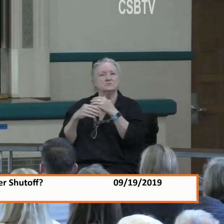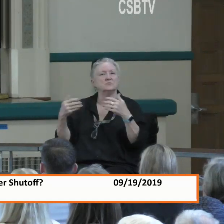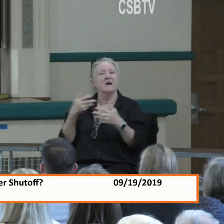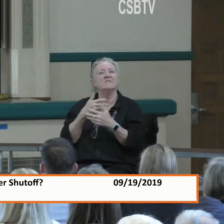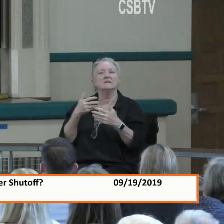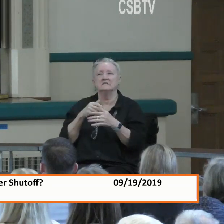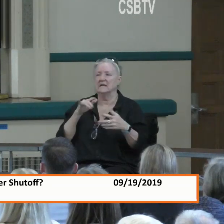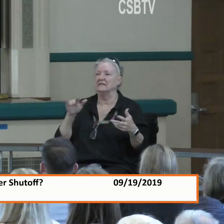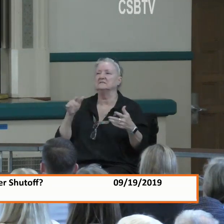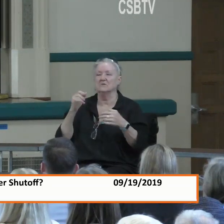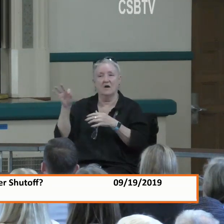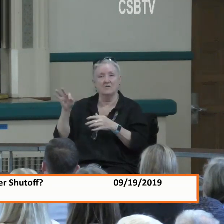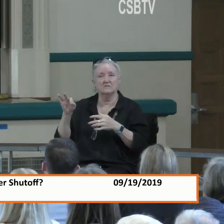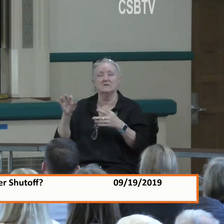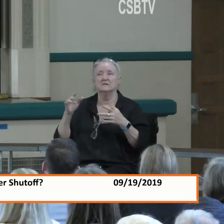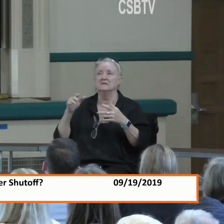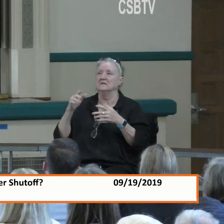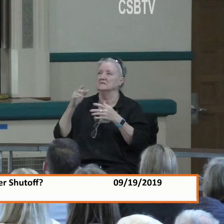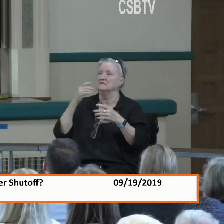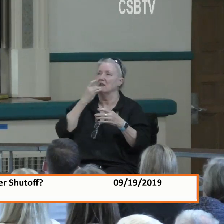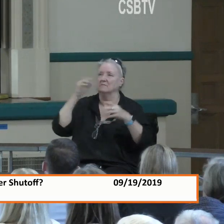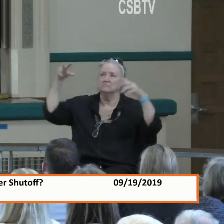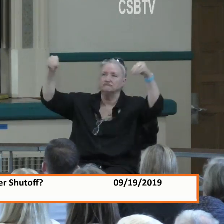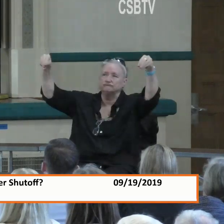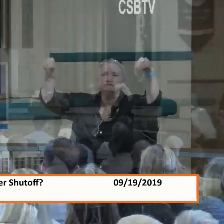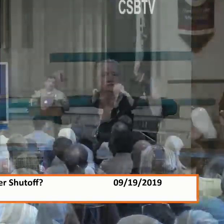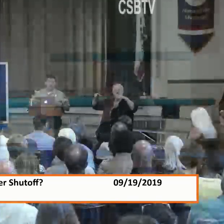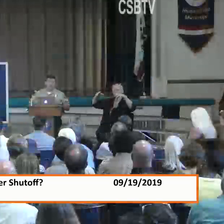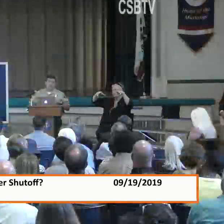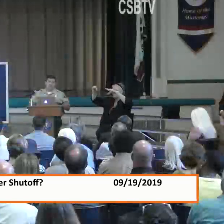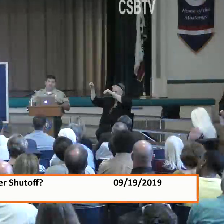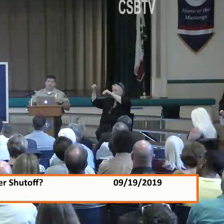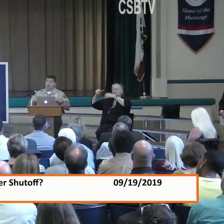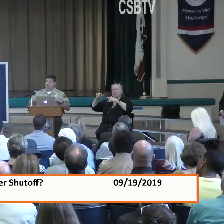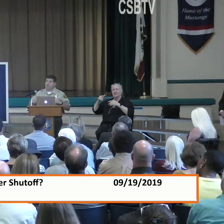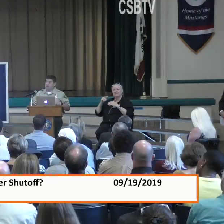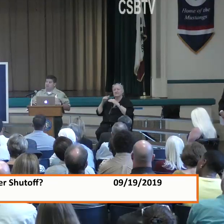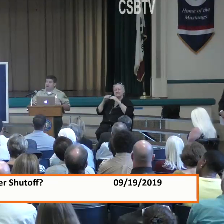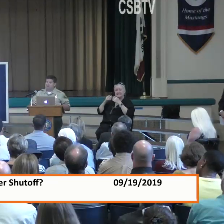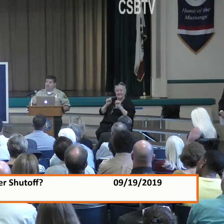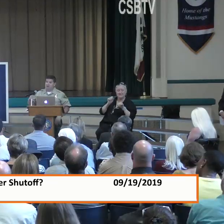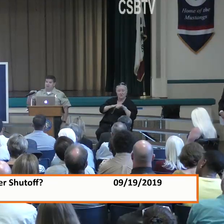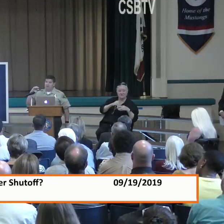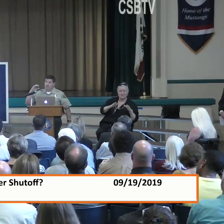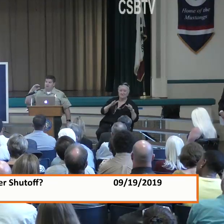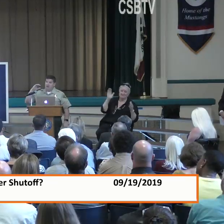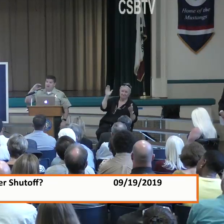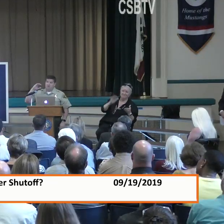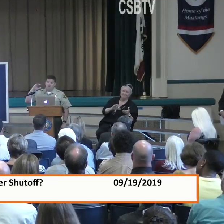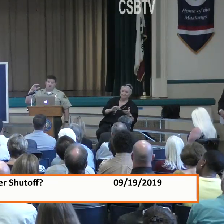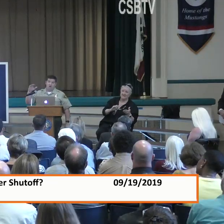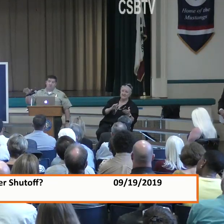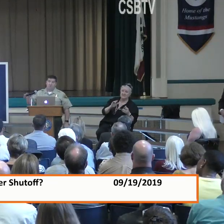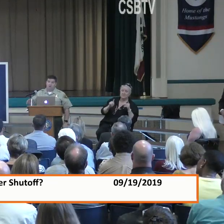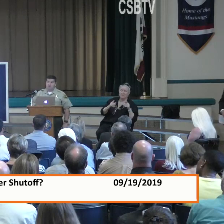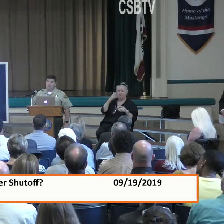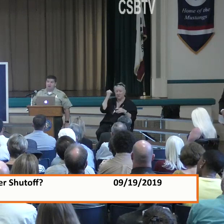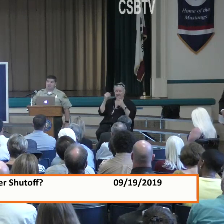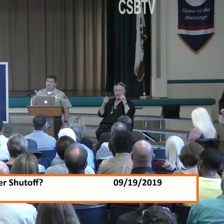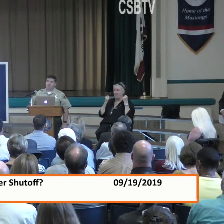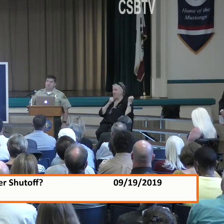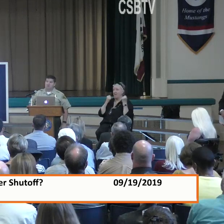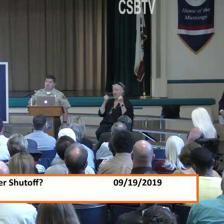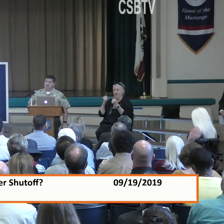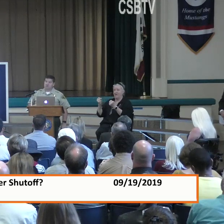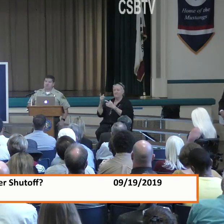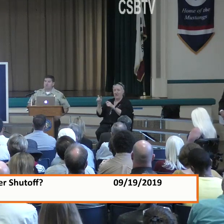safety out on the streets go down, right? And sometimes folks forget about that and they're driving way too